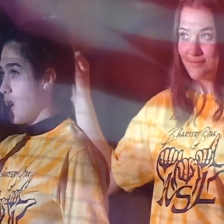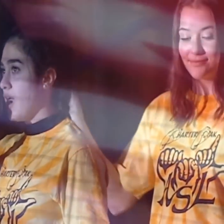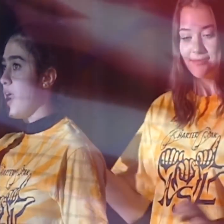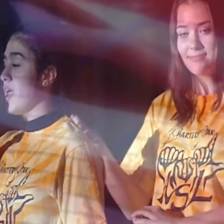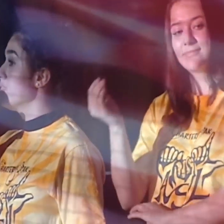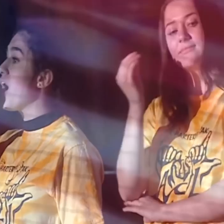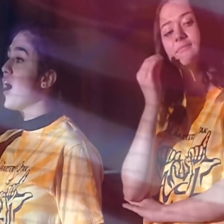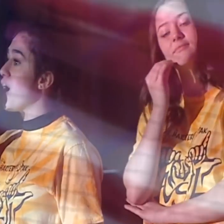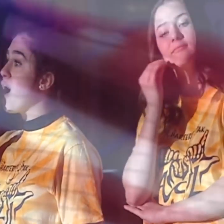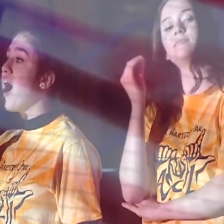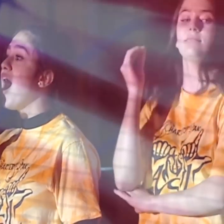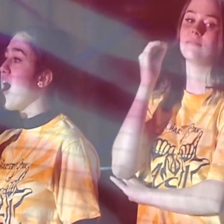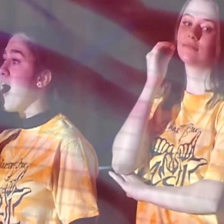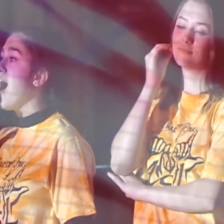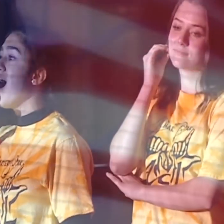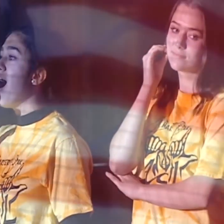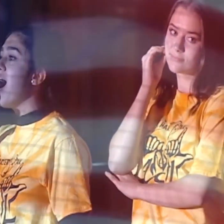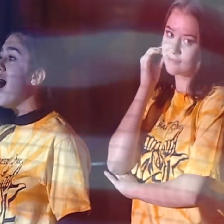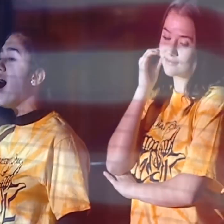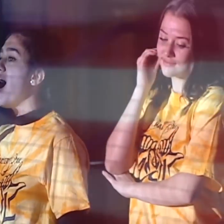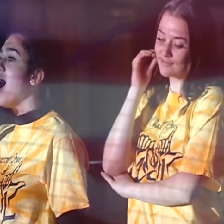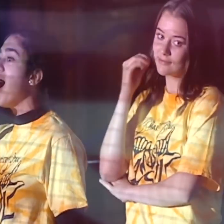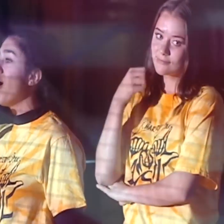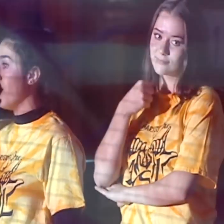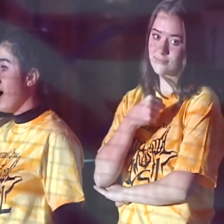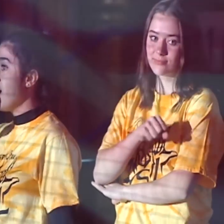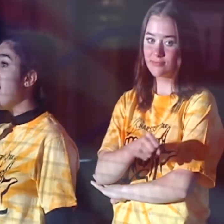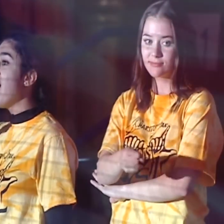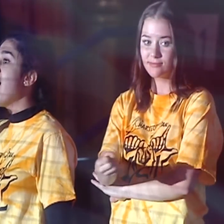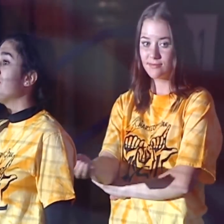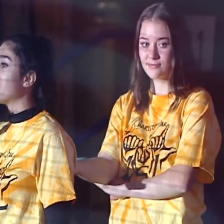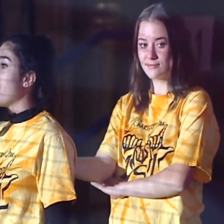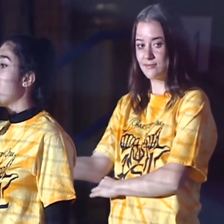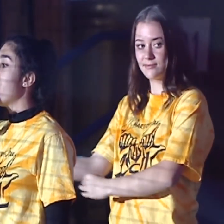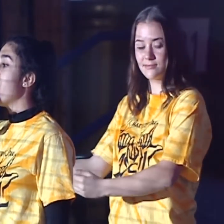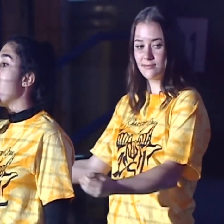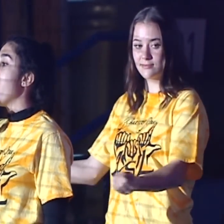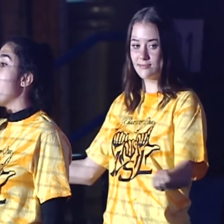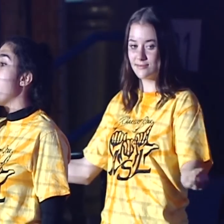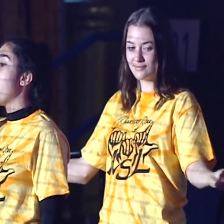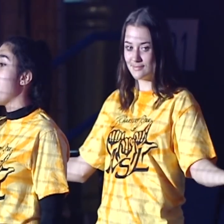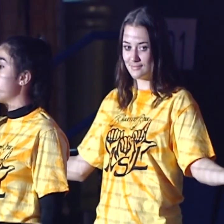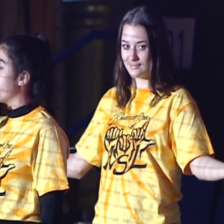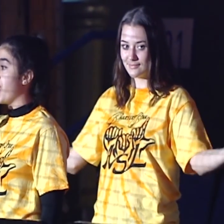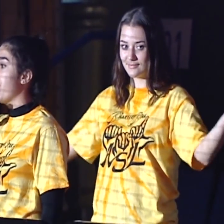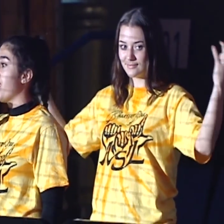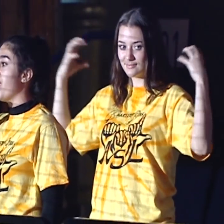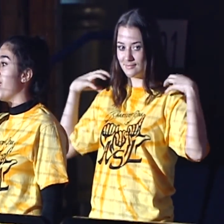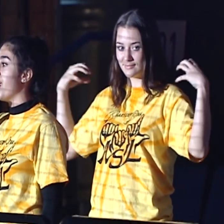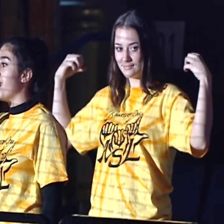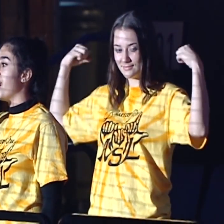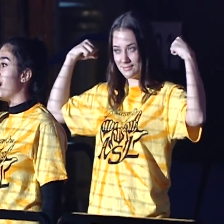And the home of the